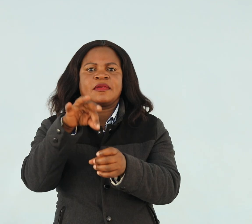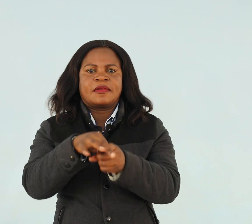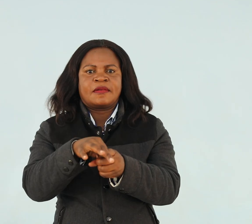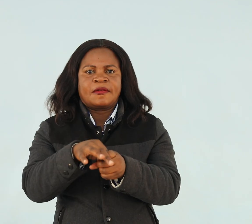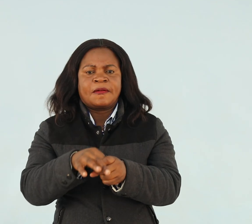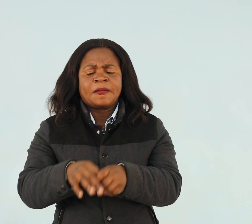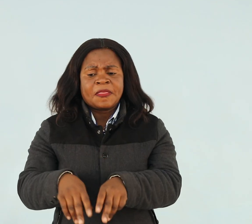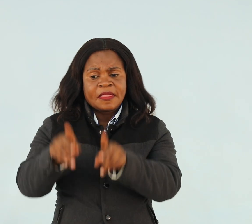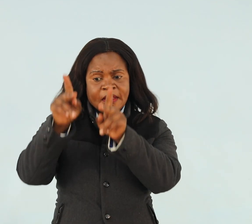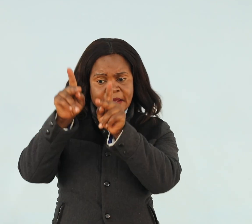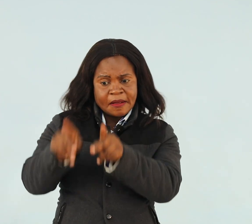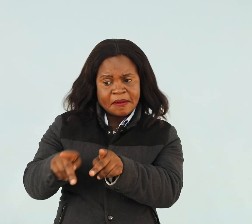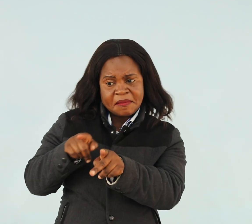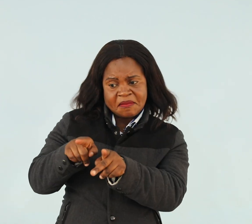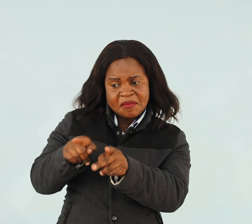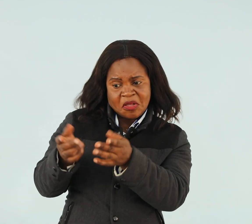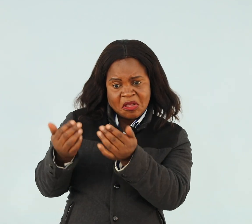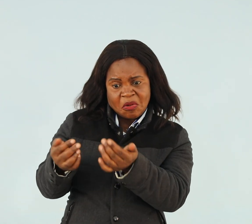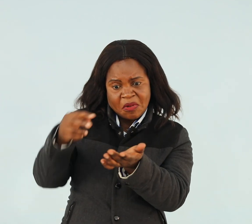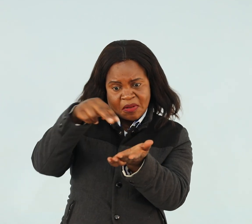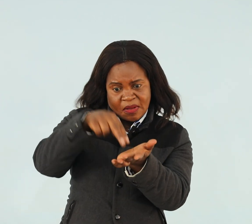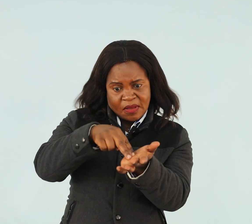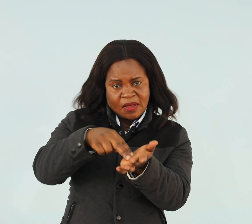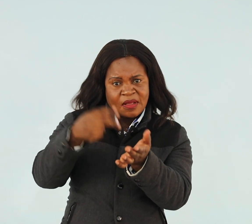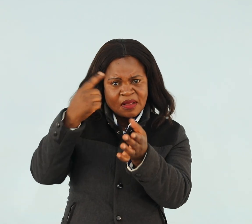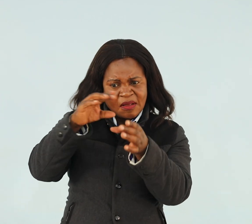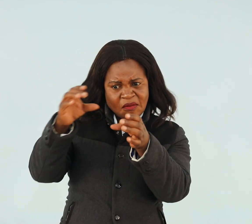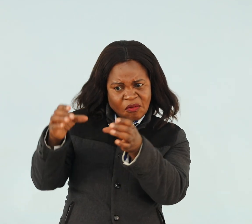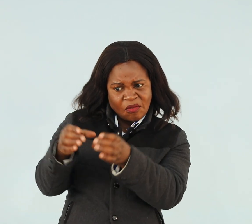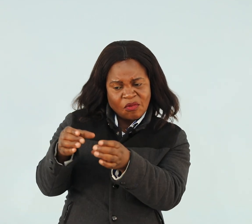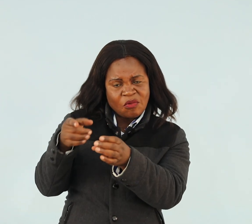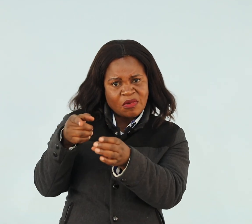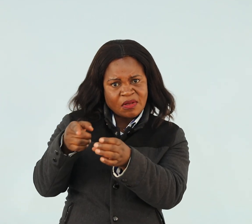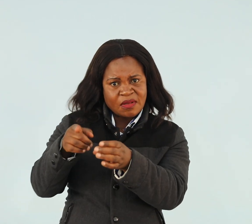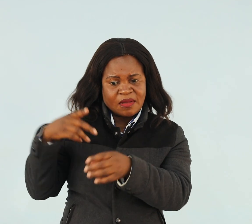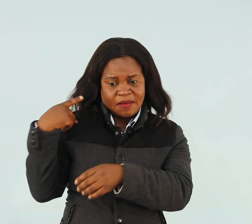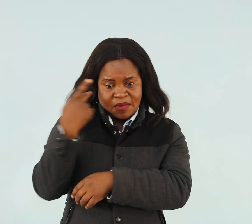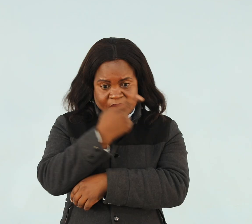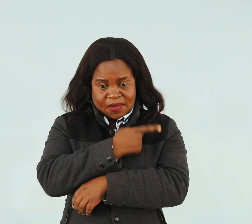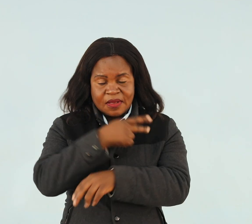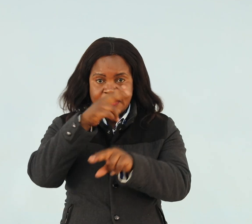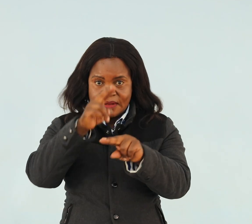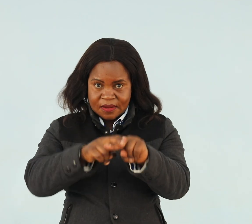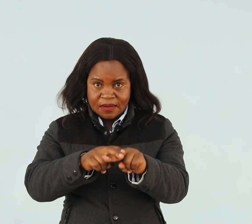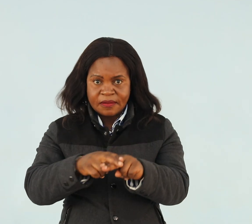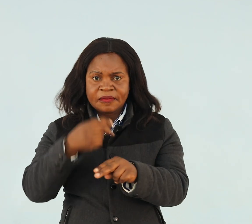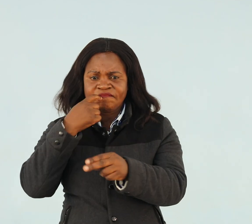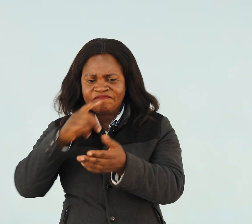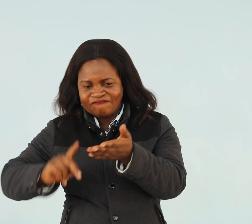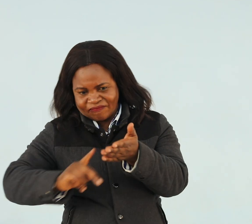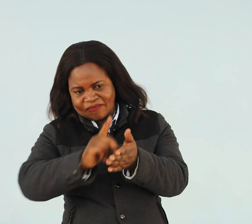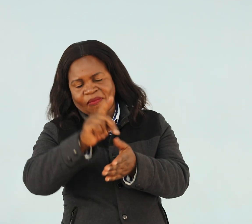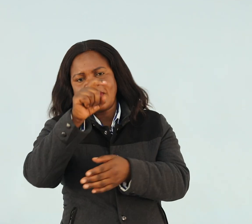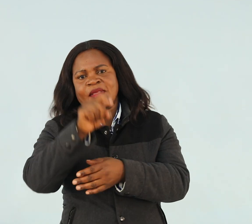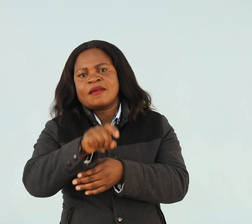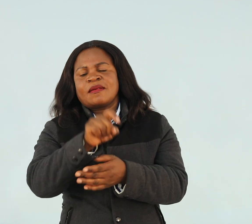person contesting for a constituency-based parliamentary seat must pay the required fee to the